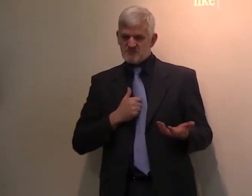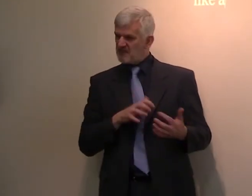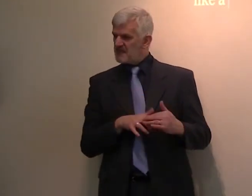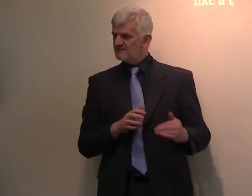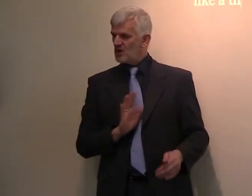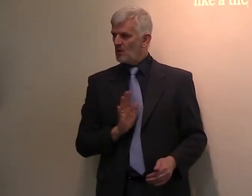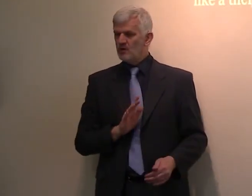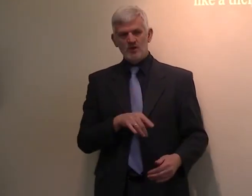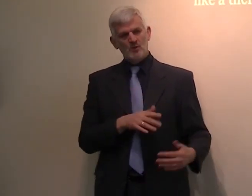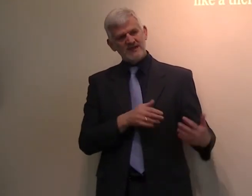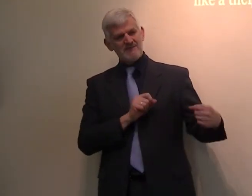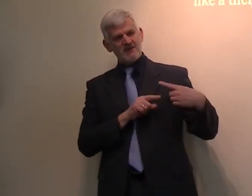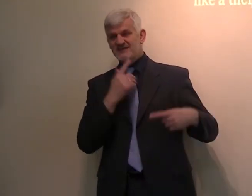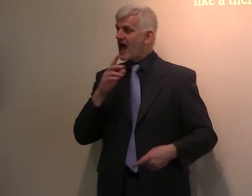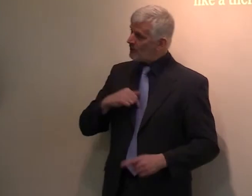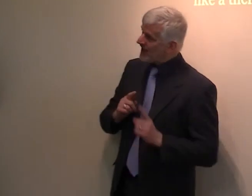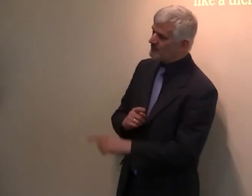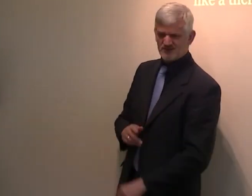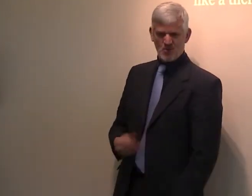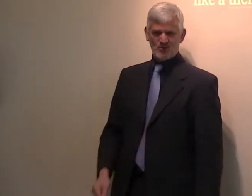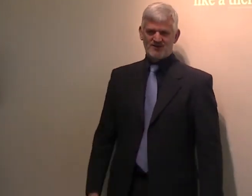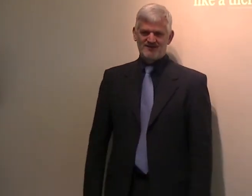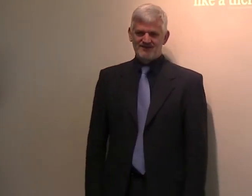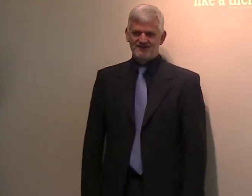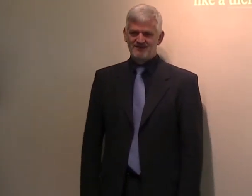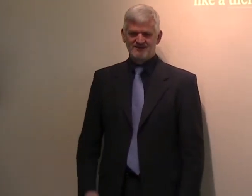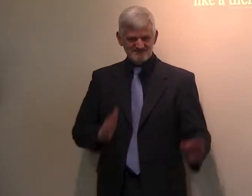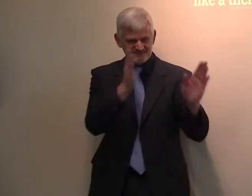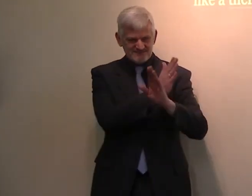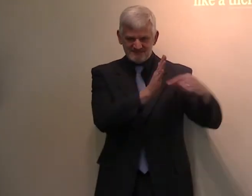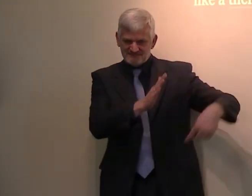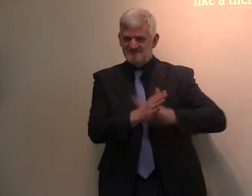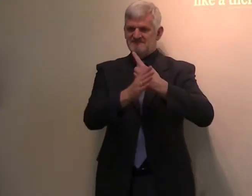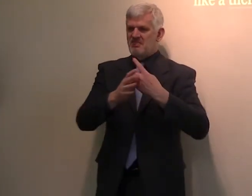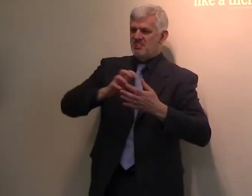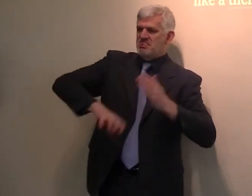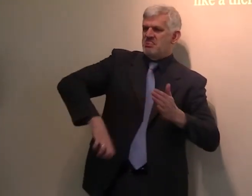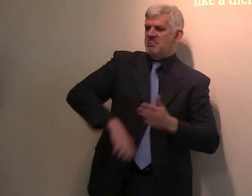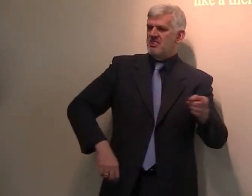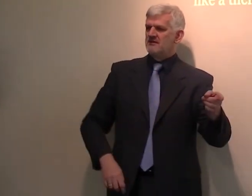need to wake up to be alert and pray in order for the Lord to give us strength to repopulate